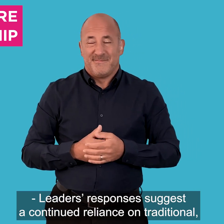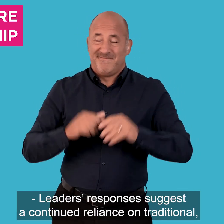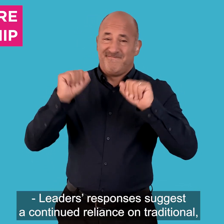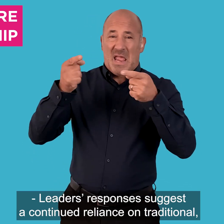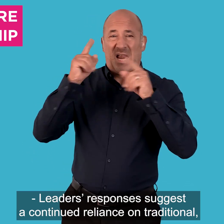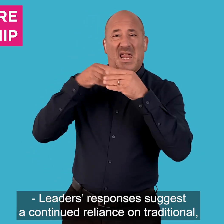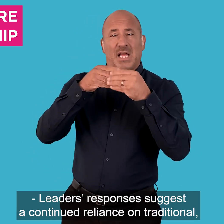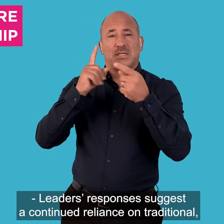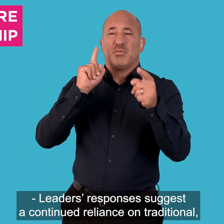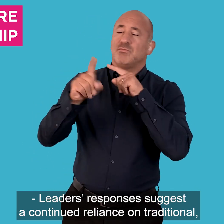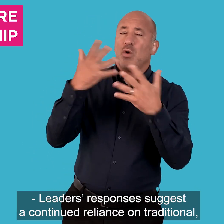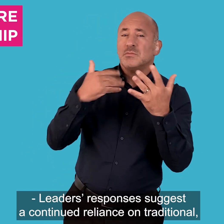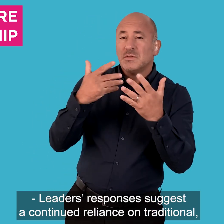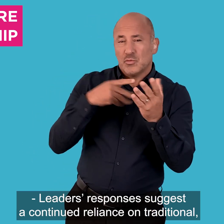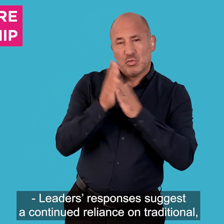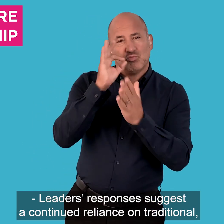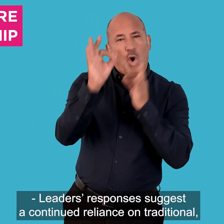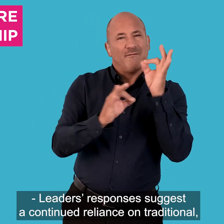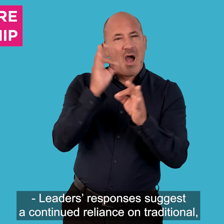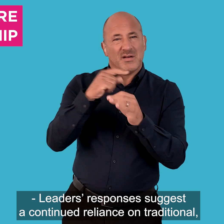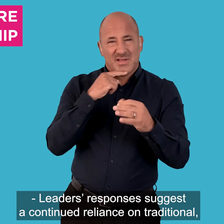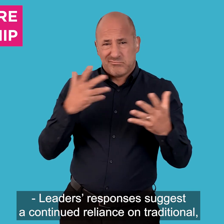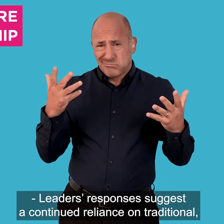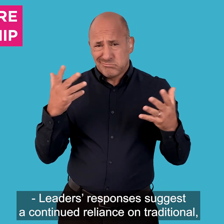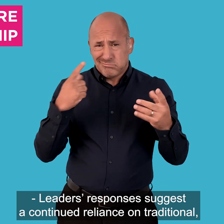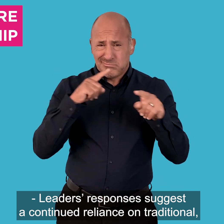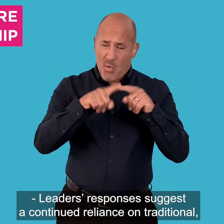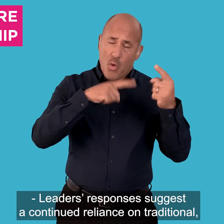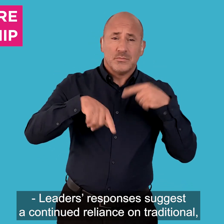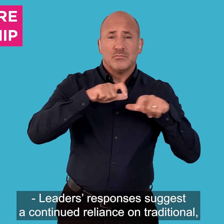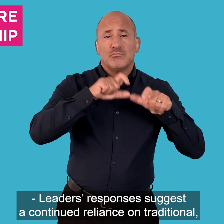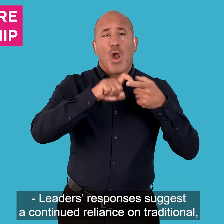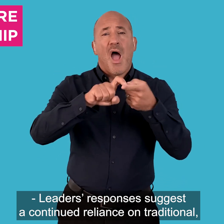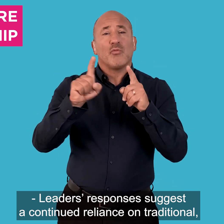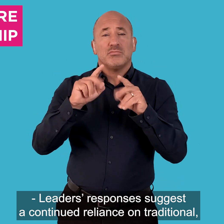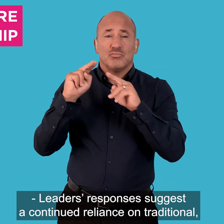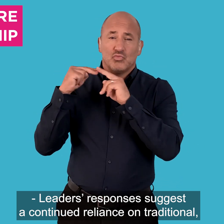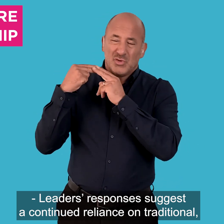Leaders' responses suggest a continued reliance on traditional,